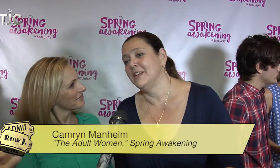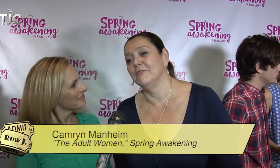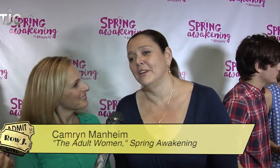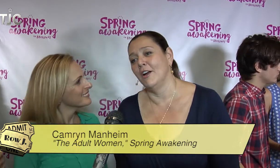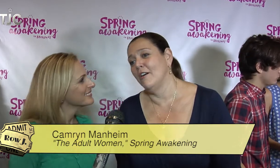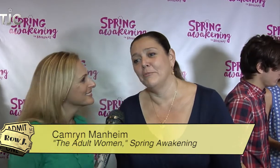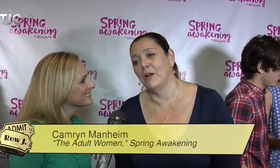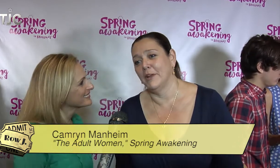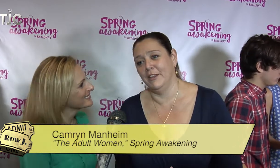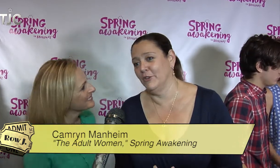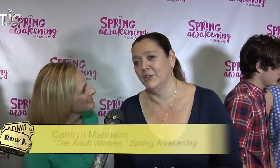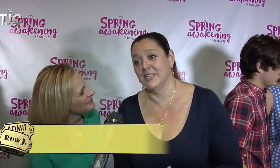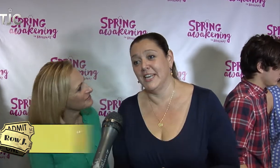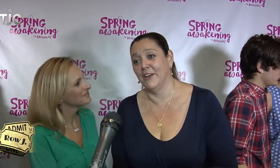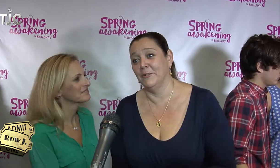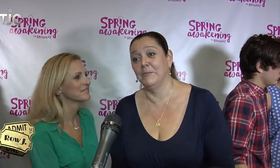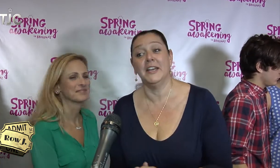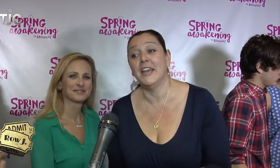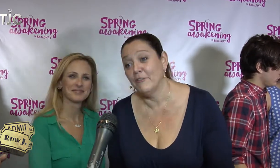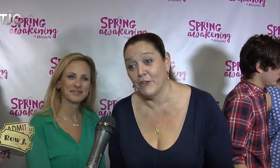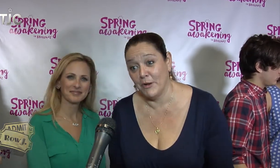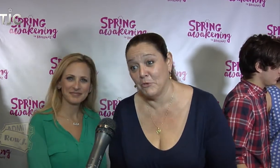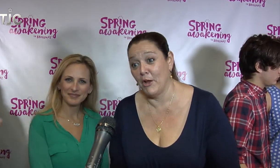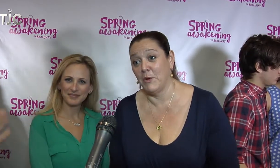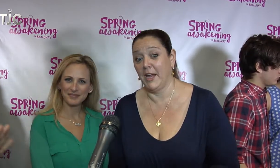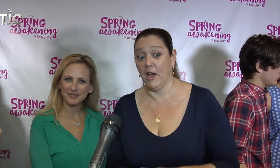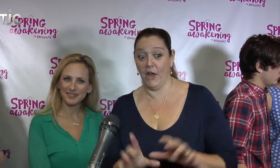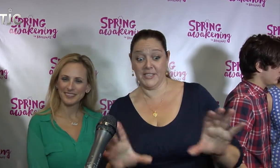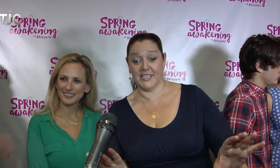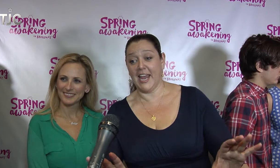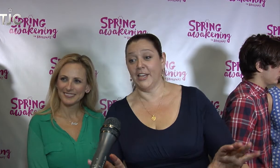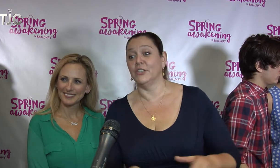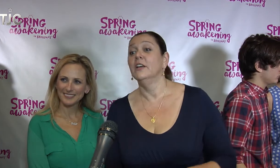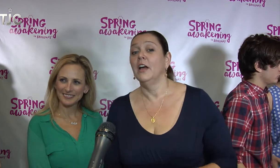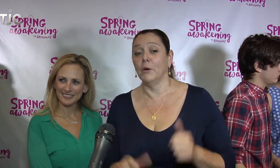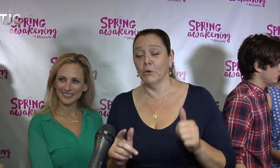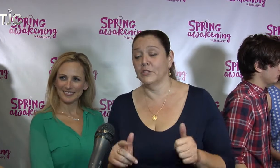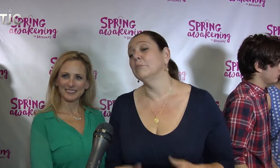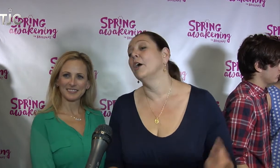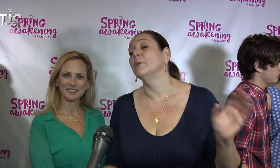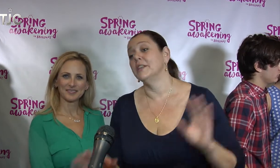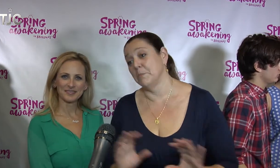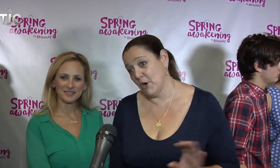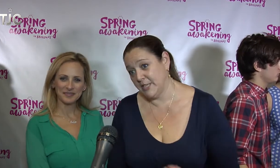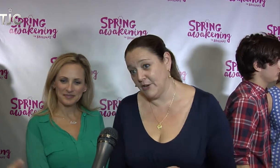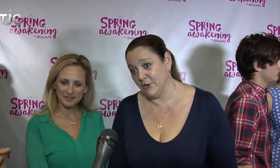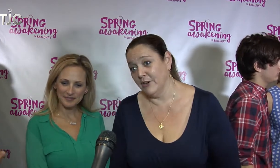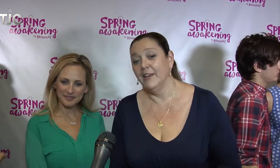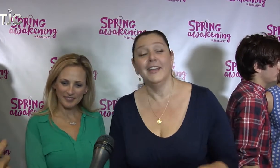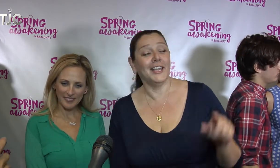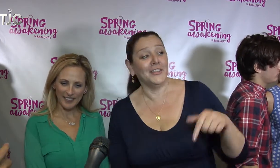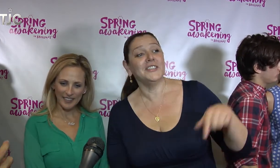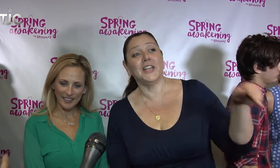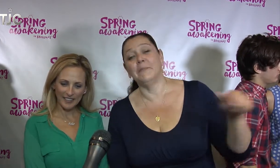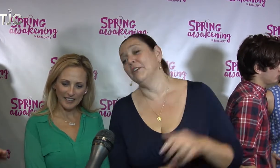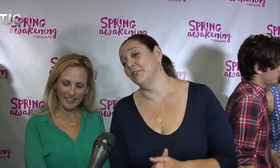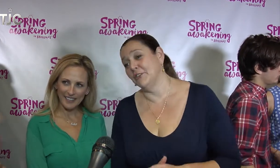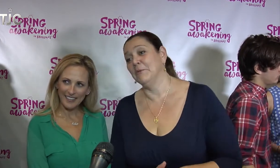every off-Broadway theater in this town, but never on Broadway on the stage. I worked on Broadway as a bartender, in the same theater that we